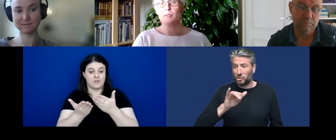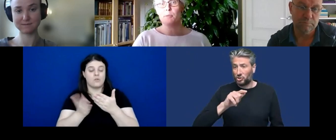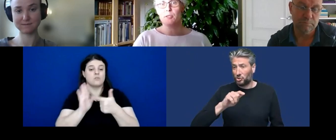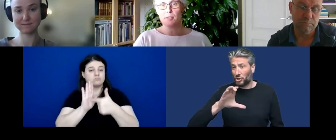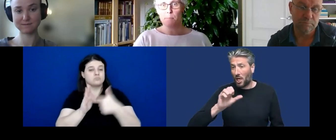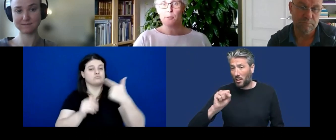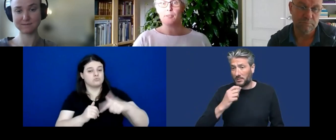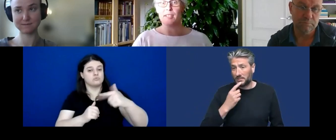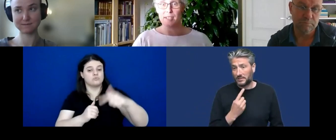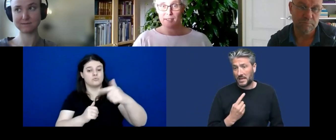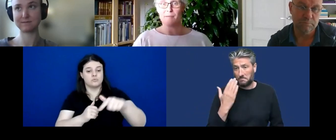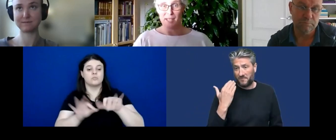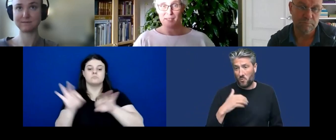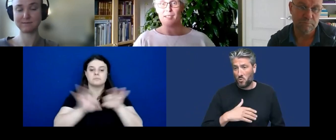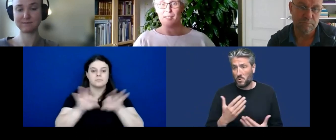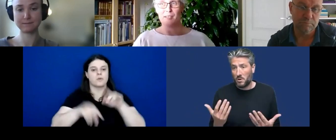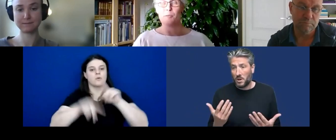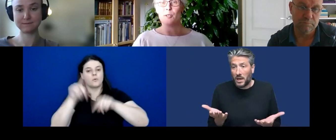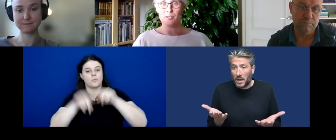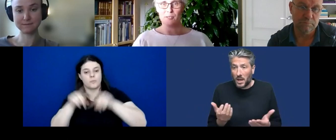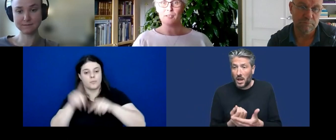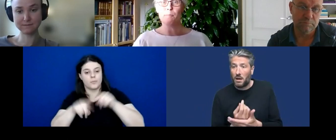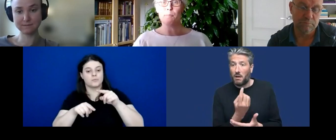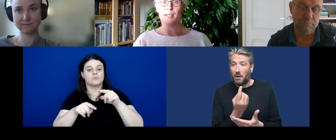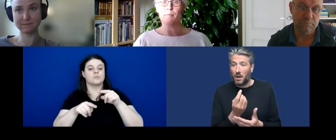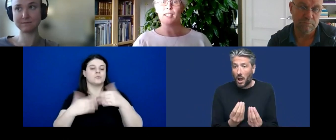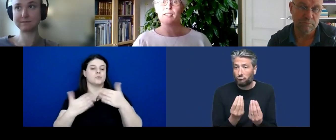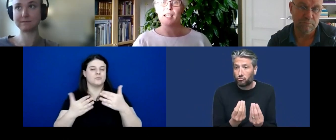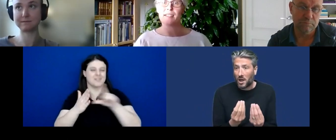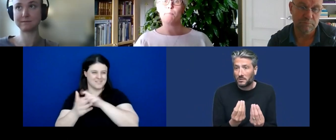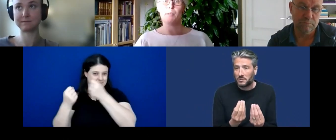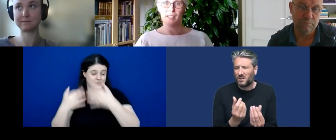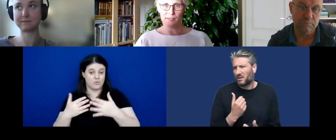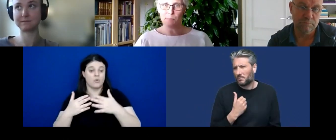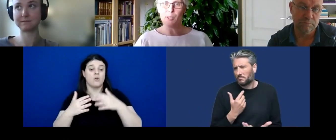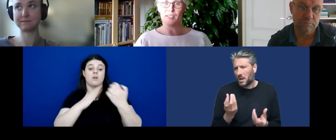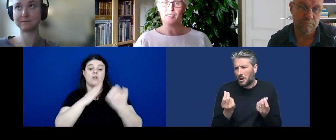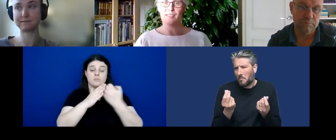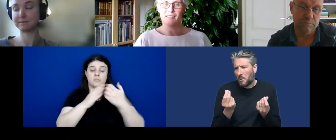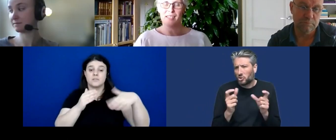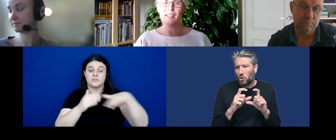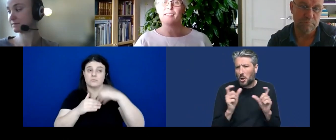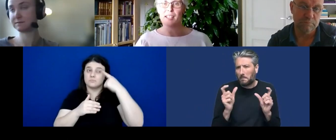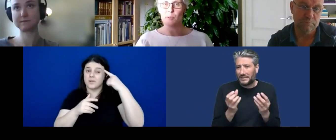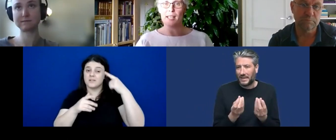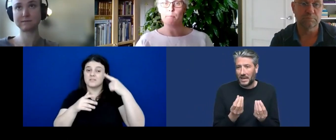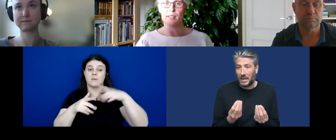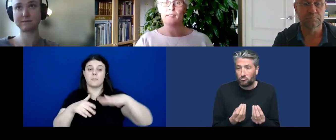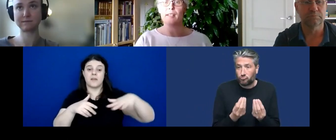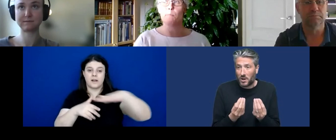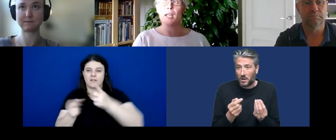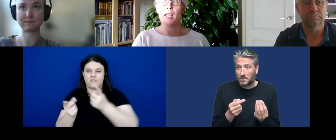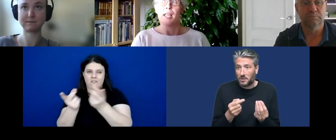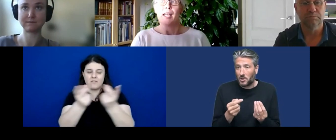able to produce a product as a commercial company that has a big enough market, then that will